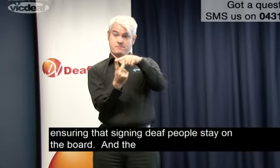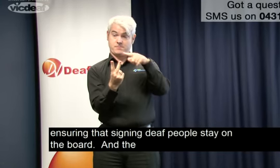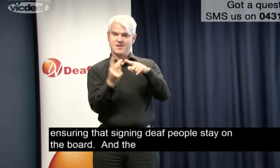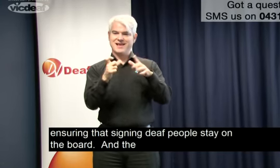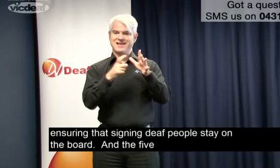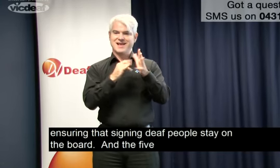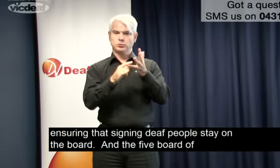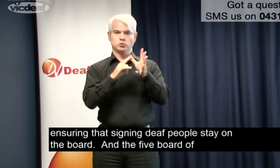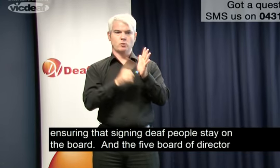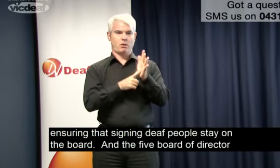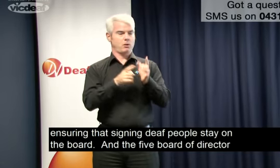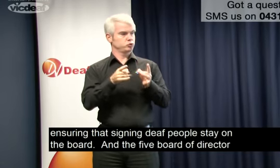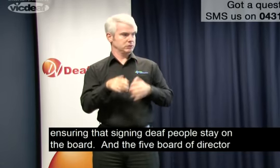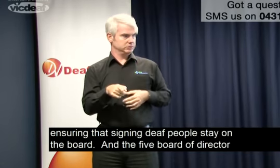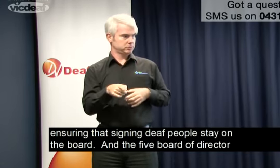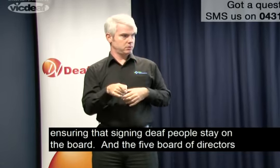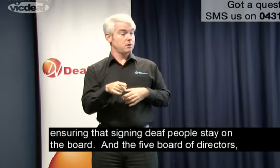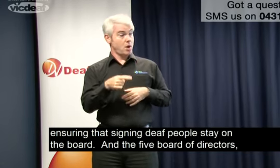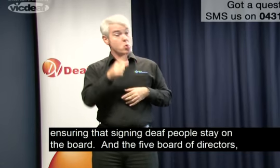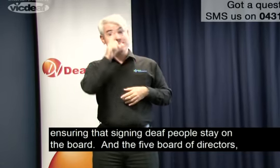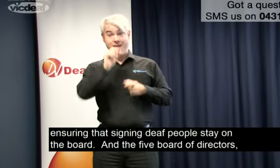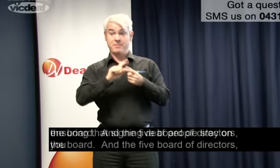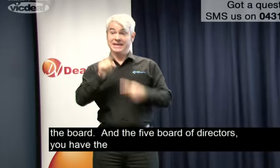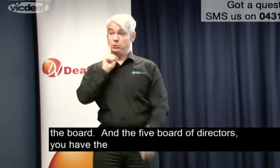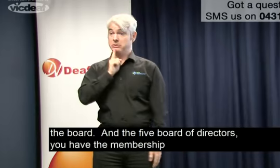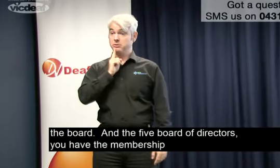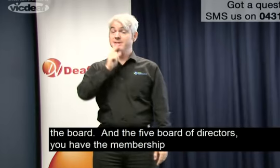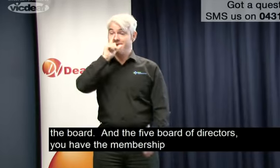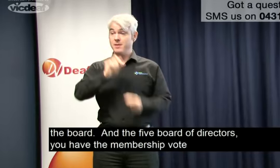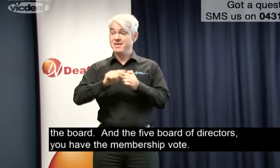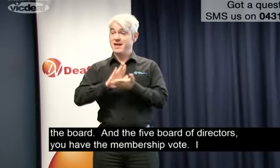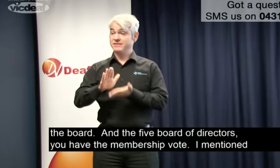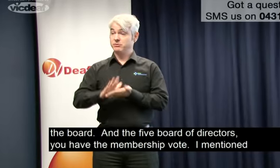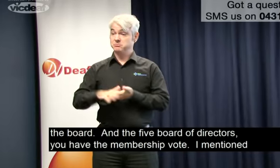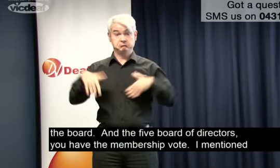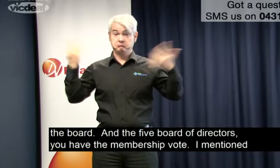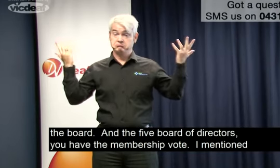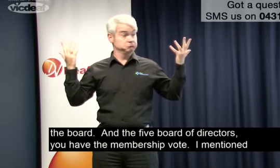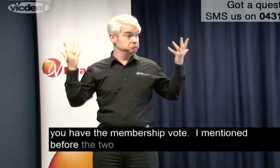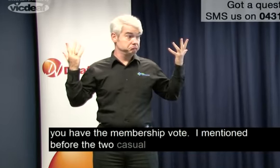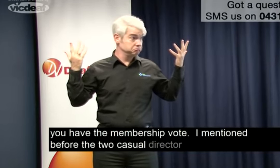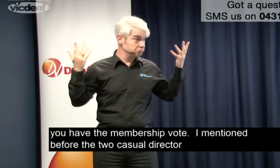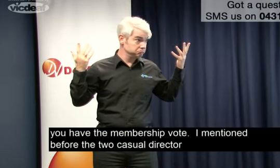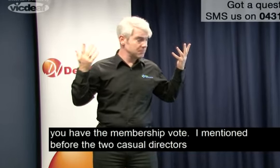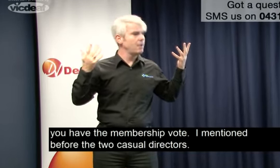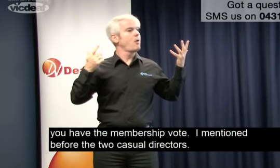who have the membership vote, I mentioned before the 2 casual directors, those 2 casual directors can be hearing and they can be hard of hearing.